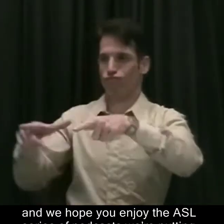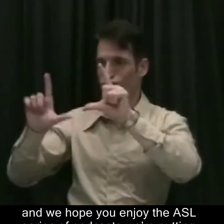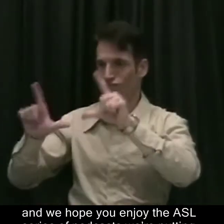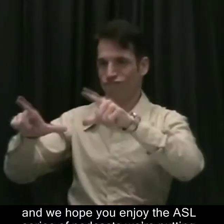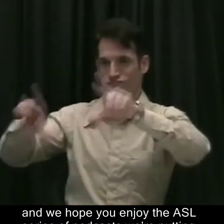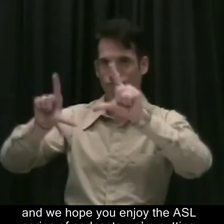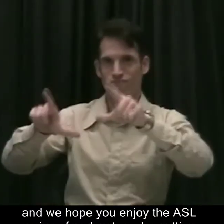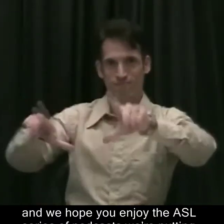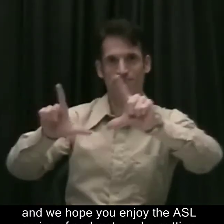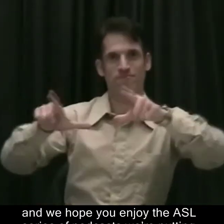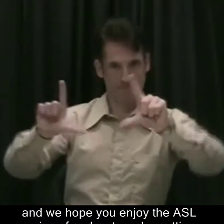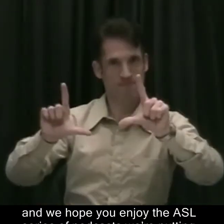together.